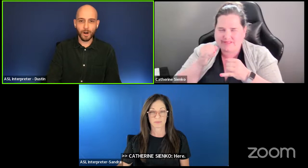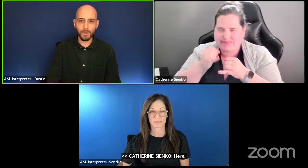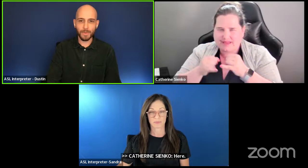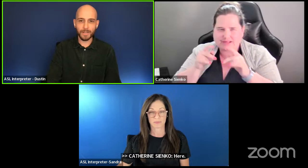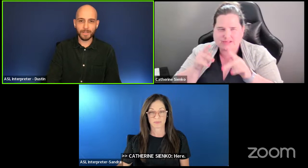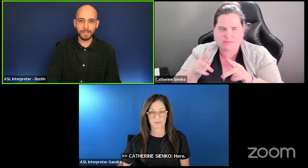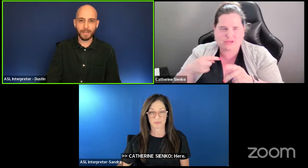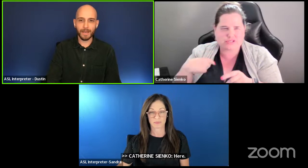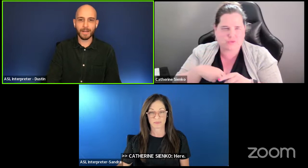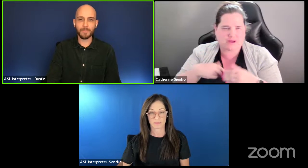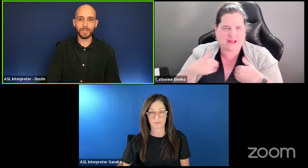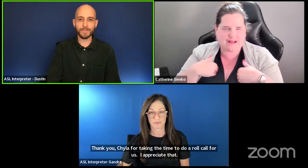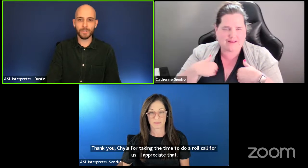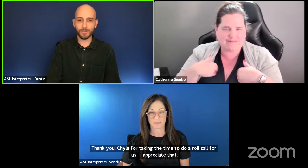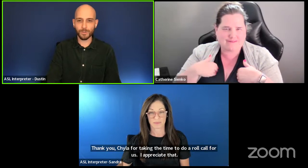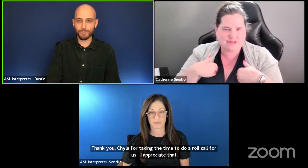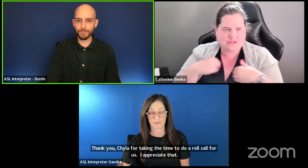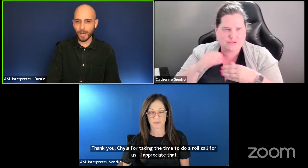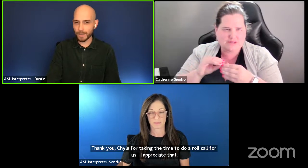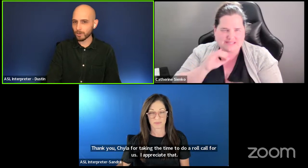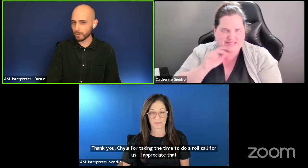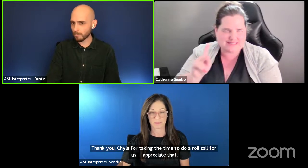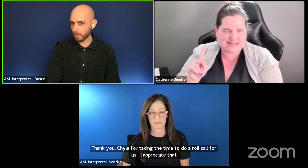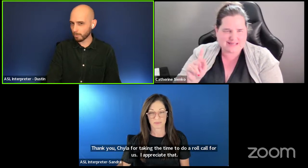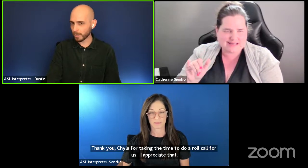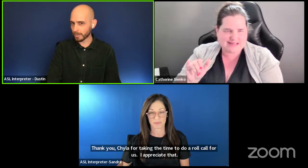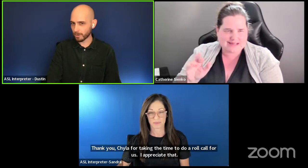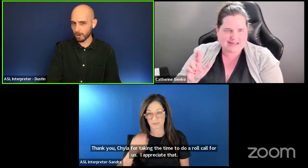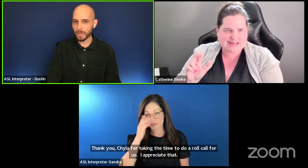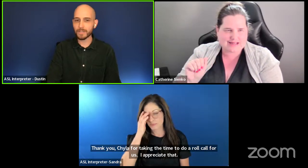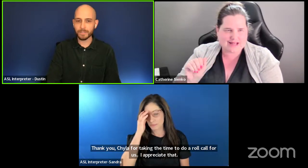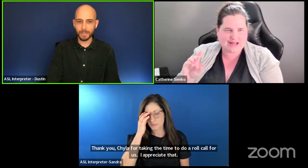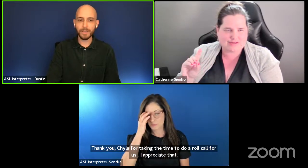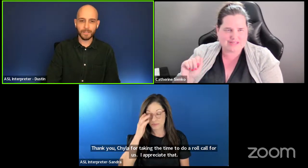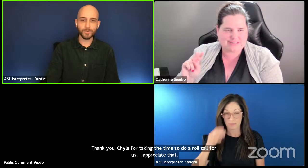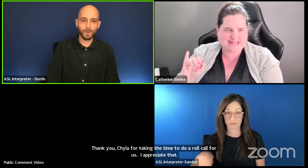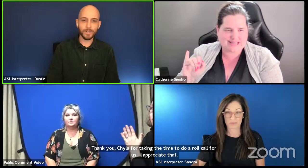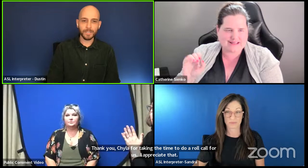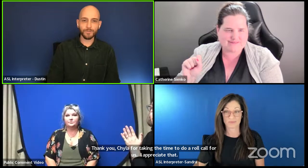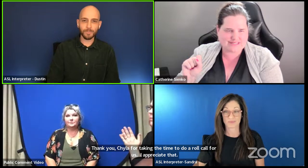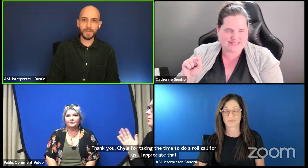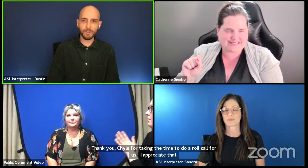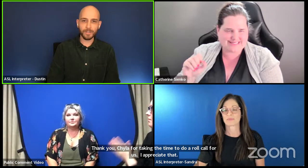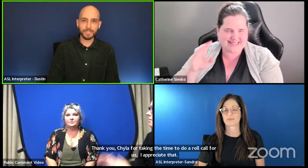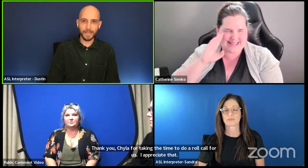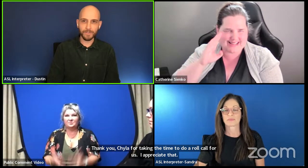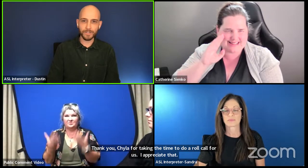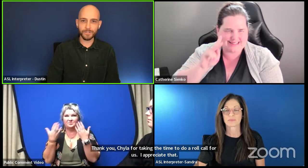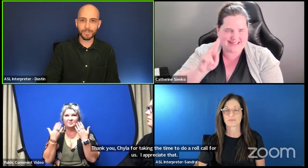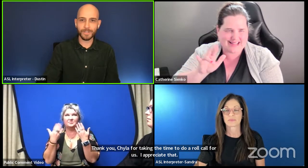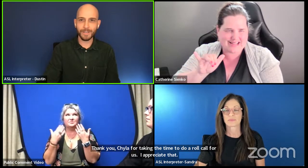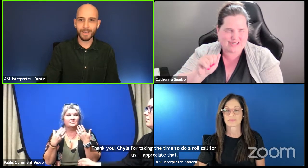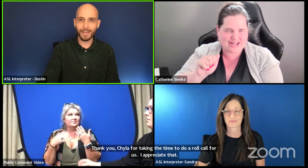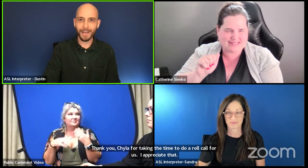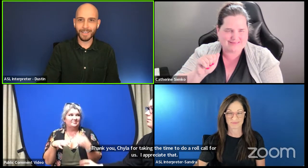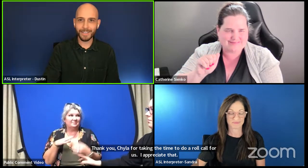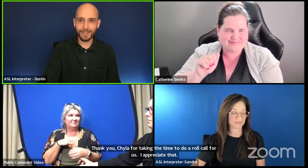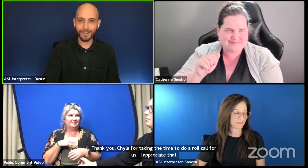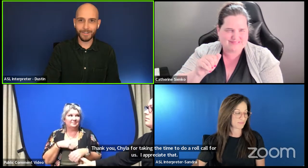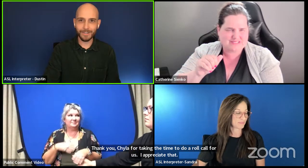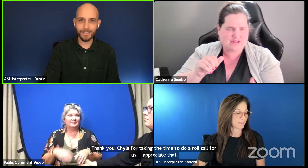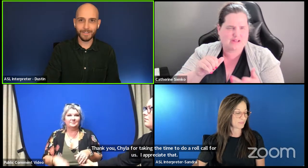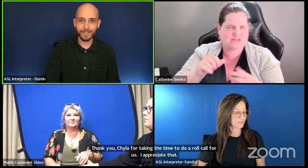public comment, and I believe it's also the final public comment. This one is from Kira Davis.